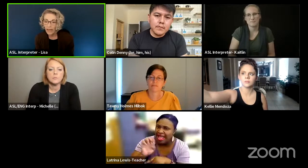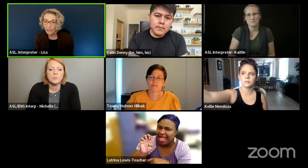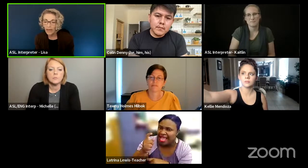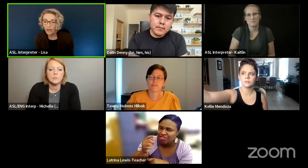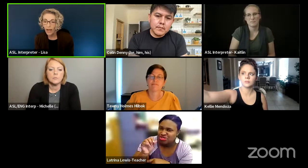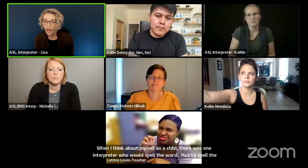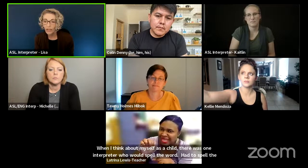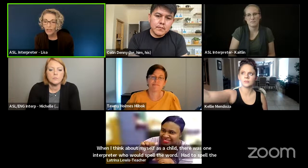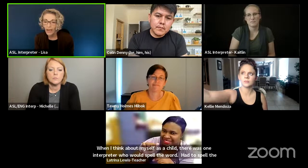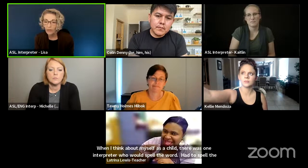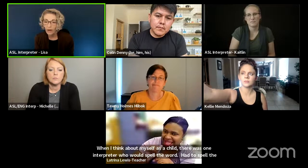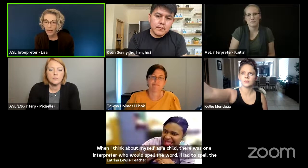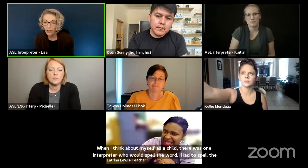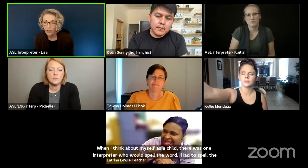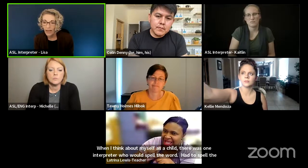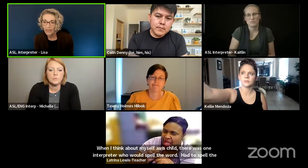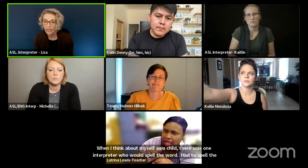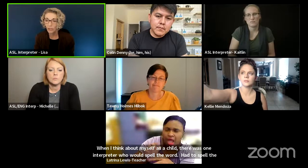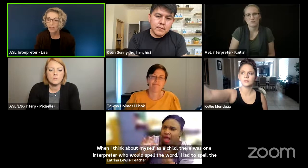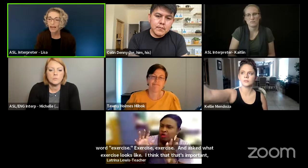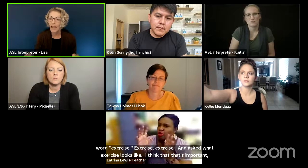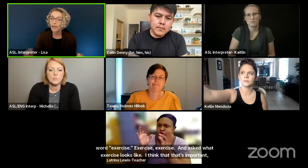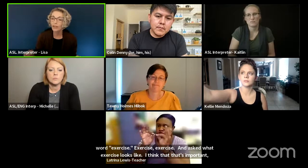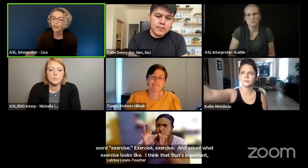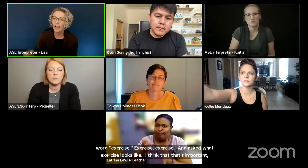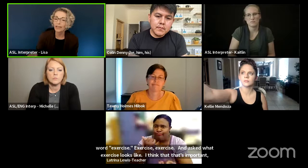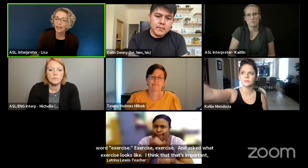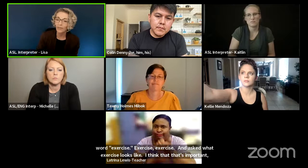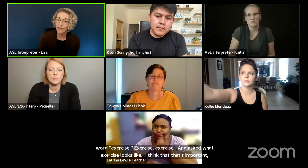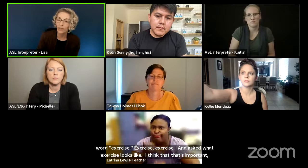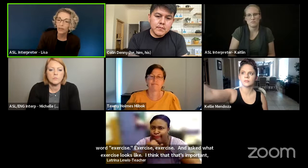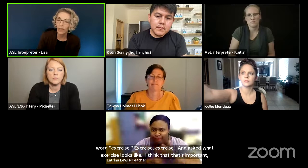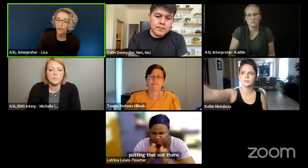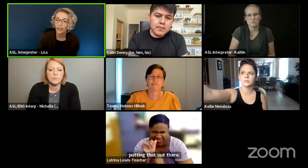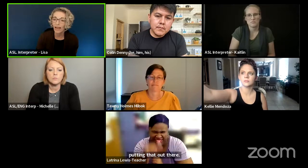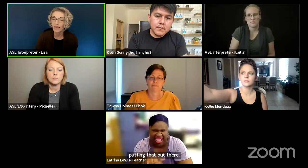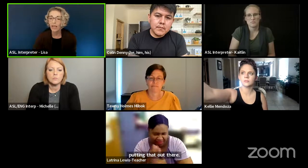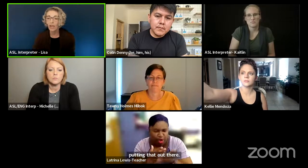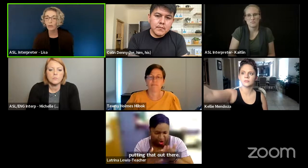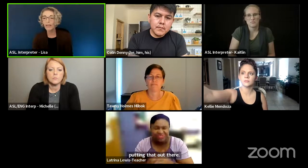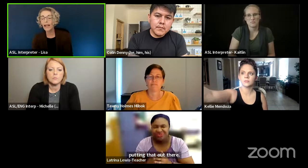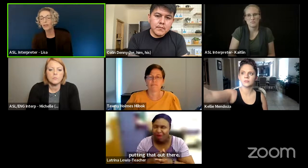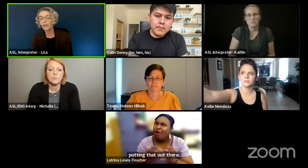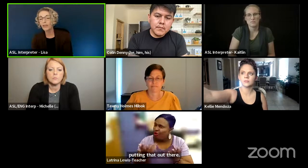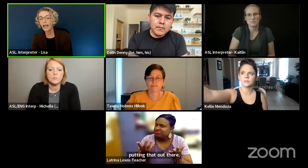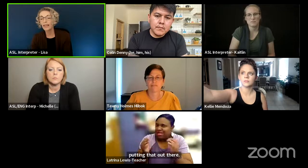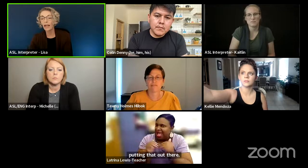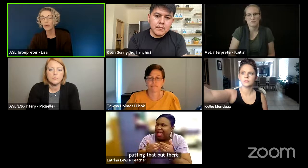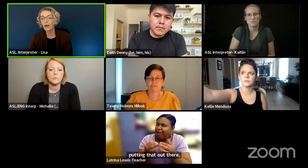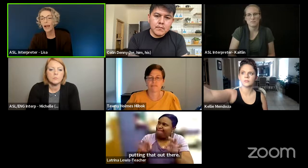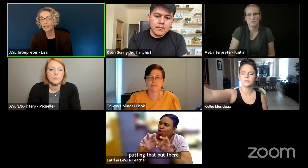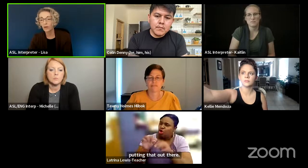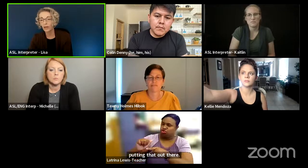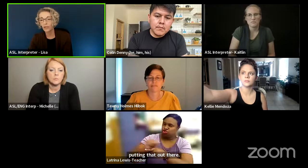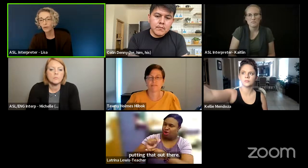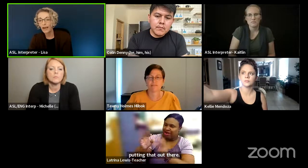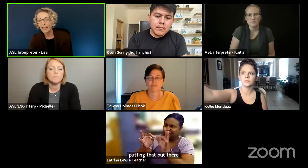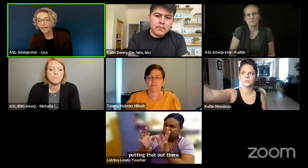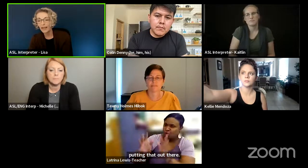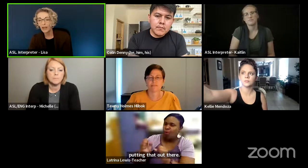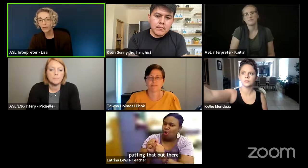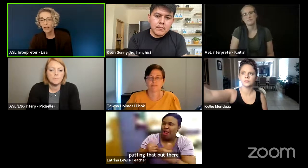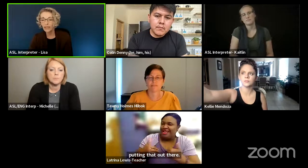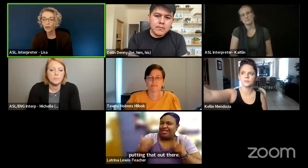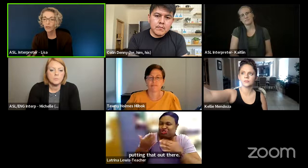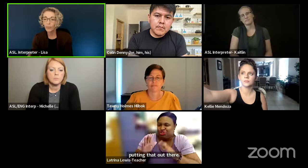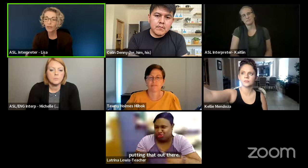lot of times they don't understand what exercise is. It wasn't exercise like physical exercise. It was an exercise like a practice or a